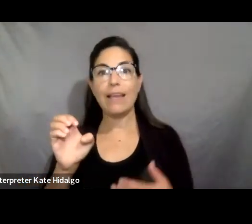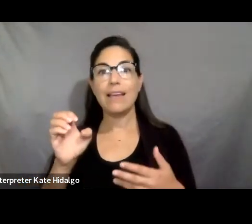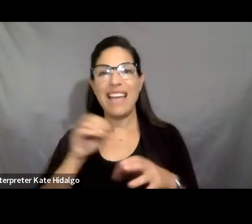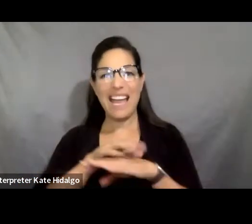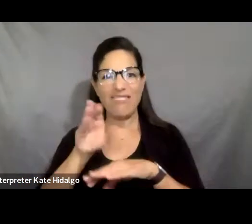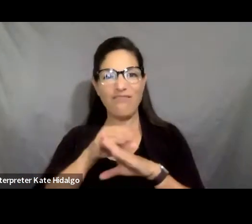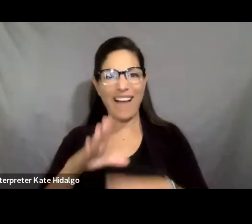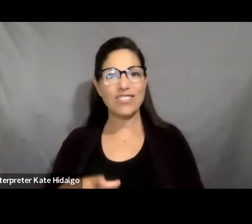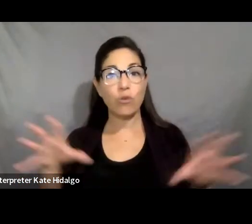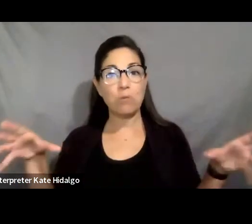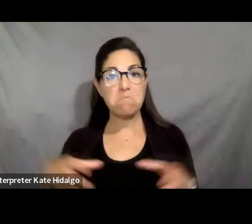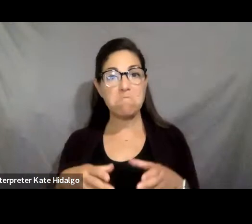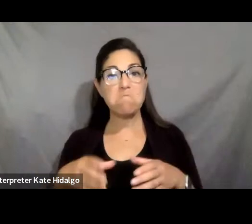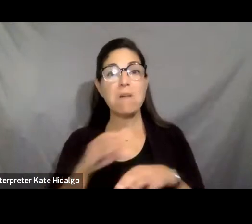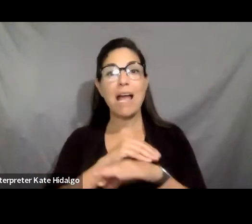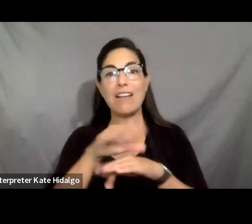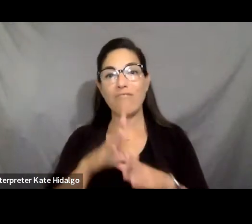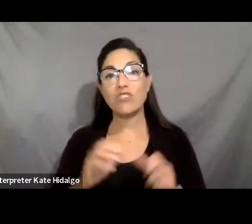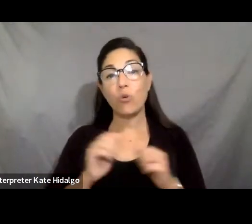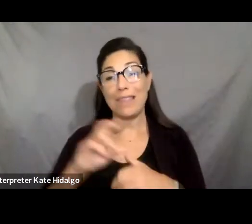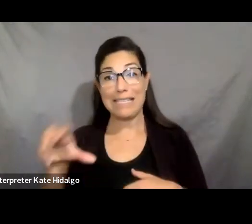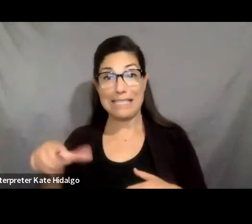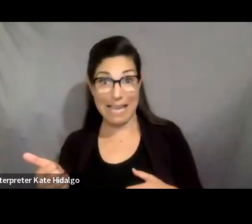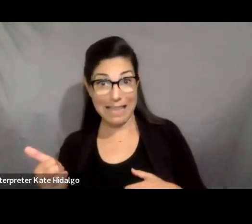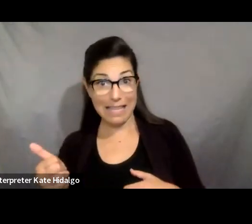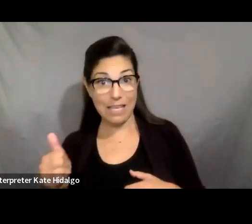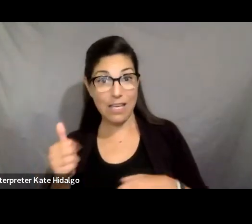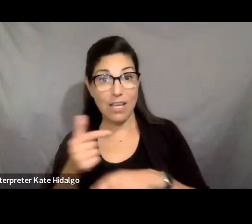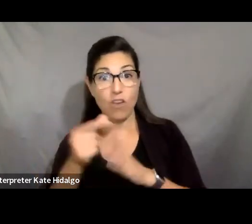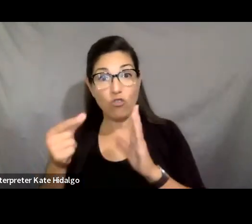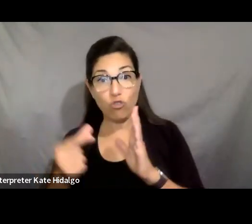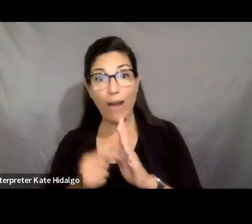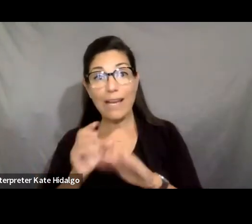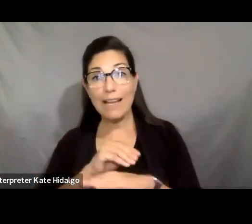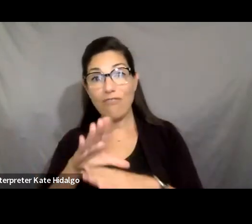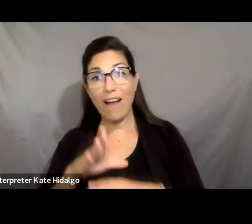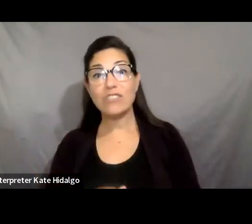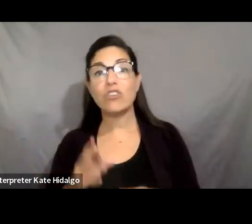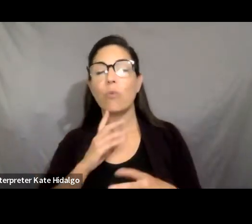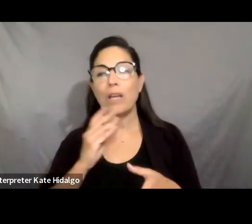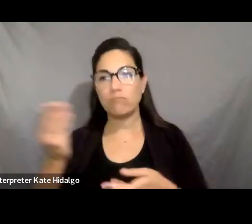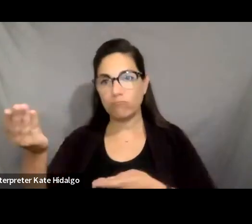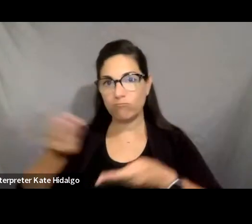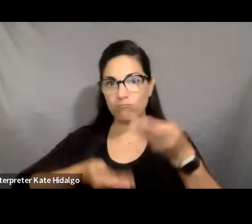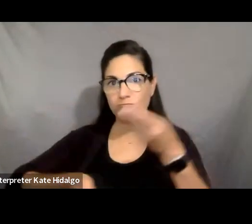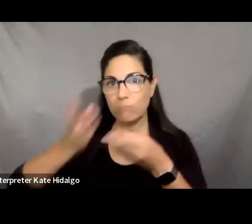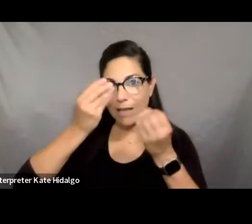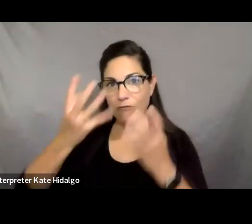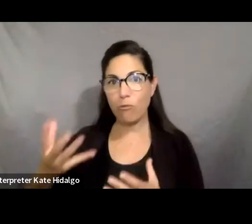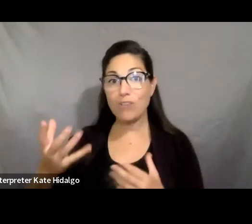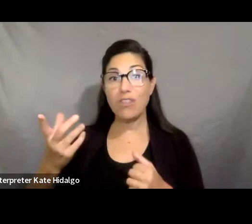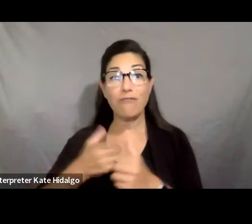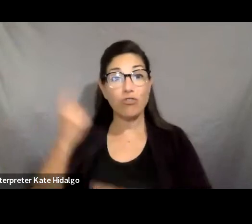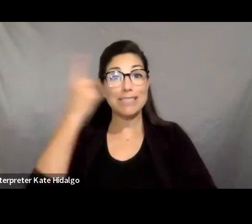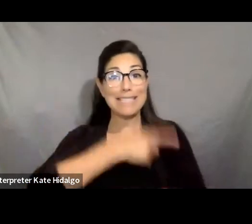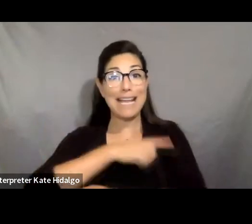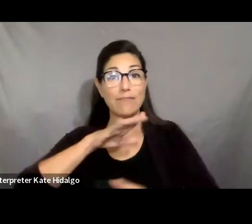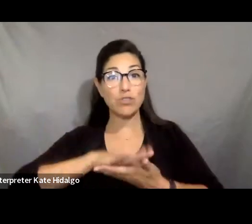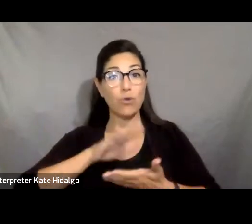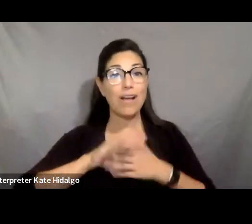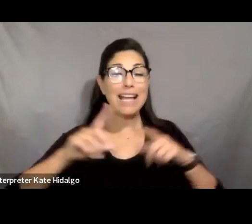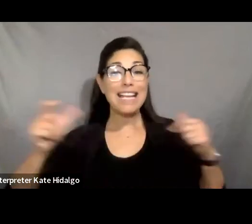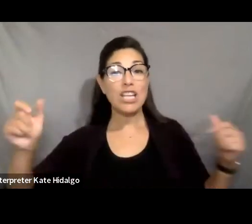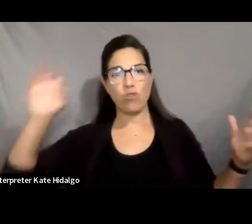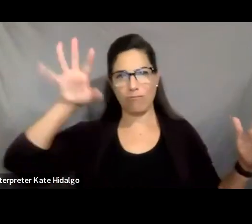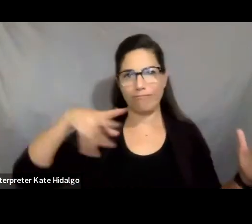were able to meet as an advisor with the 10th grade advisors. We met and passed off information so that on day one, I have a huge